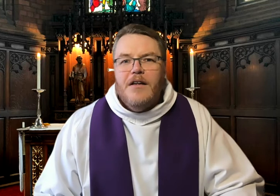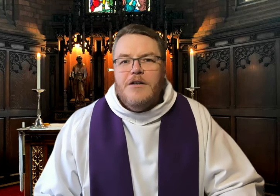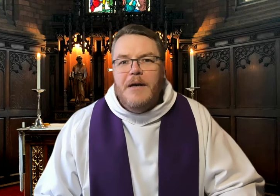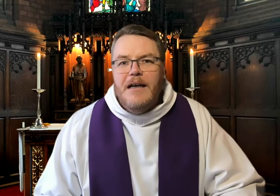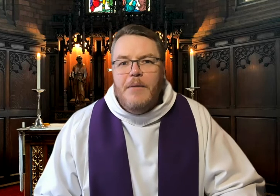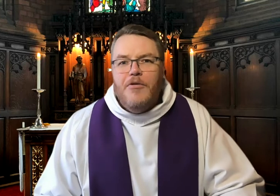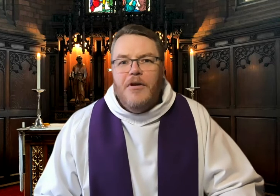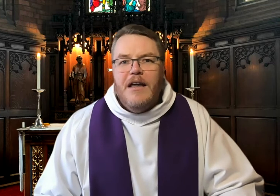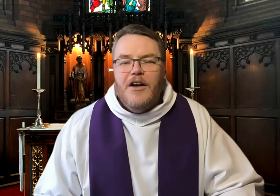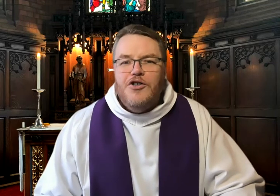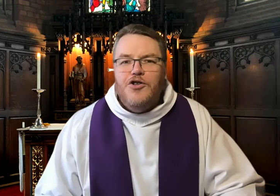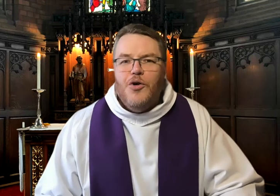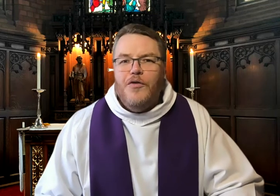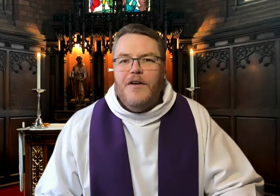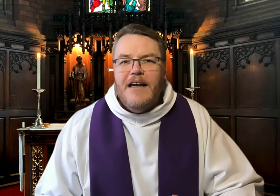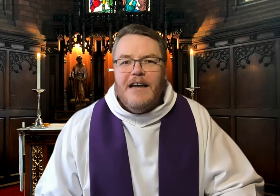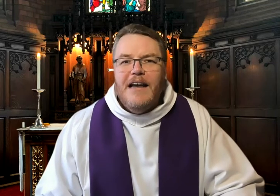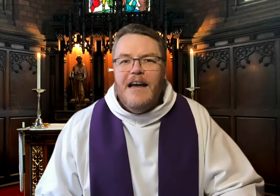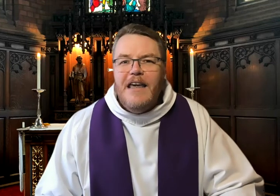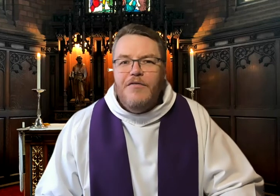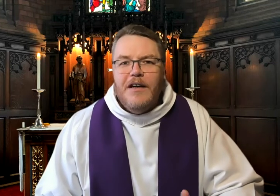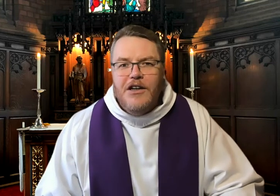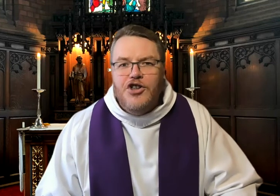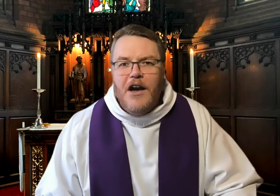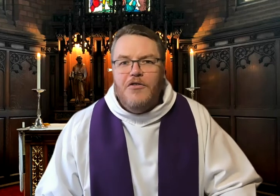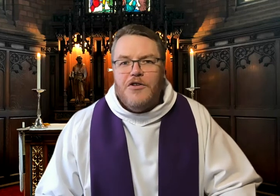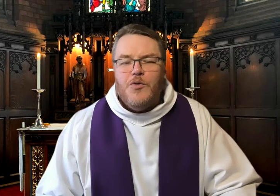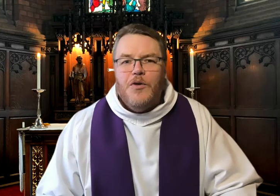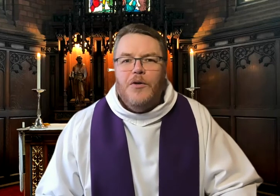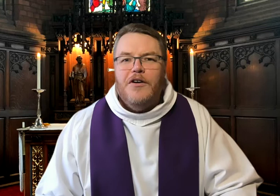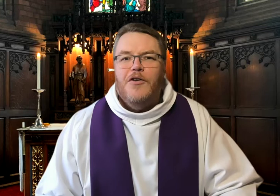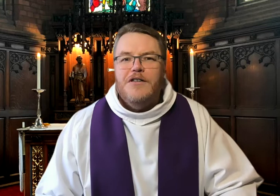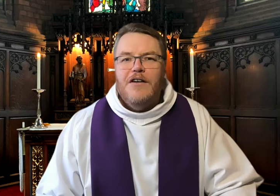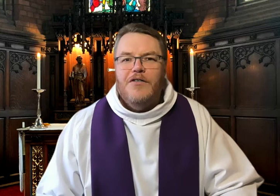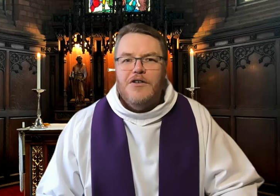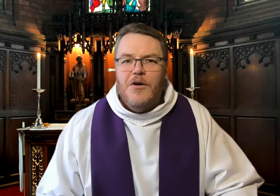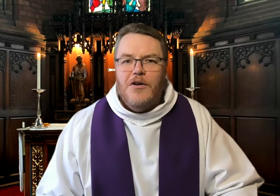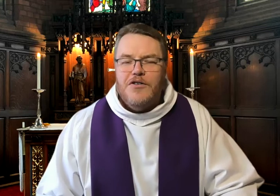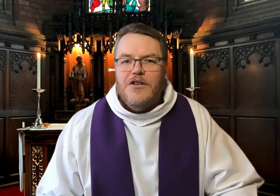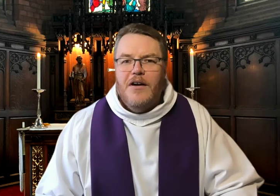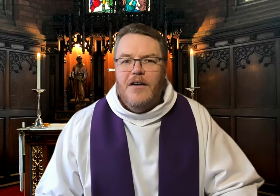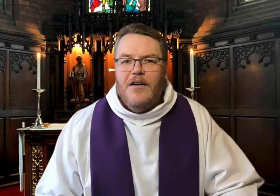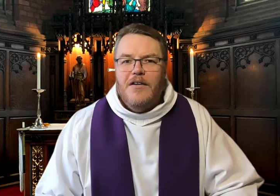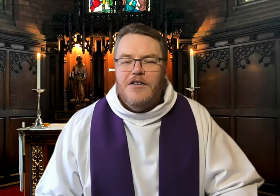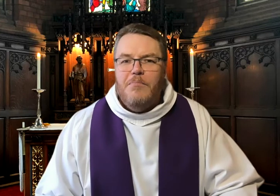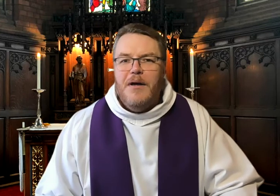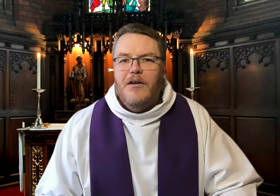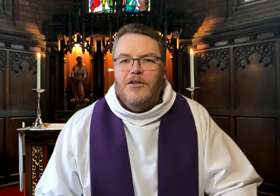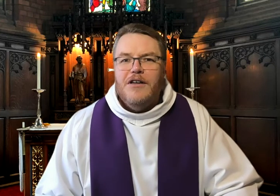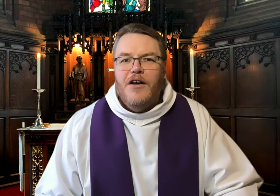be liberally and joyfully and gleefully generous with all that God's given to us, to build for